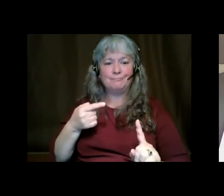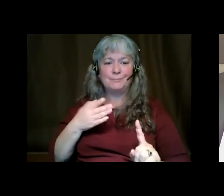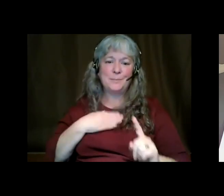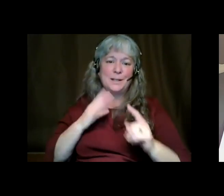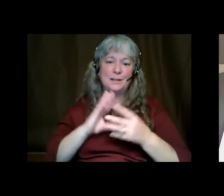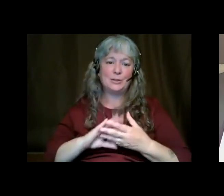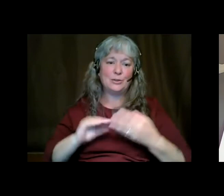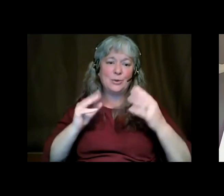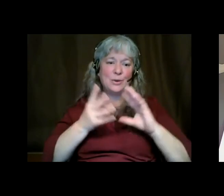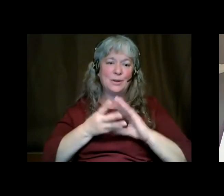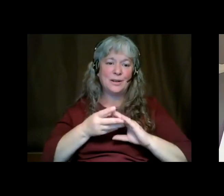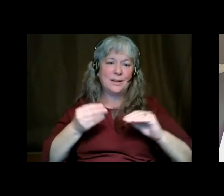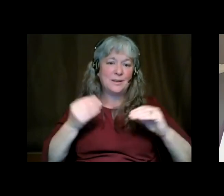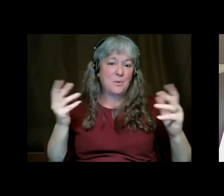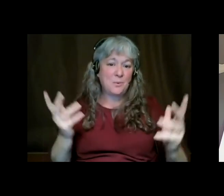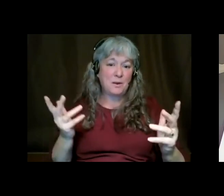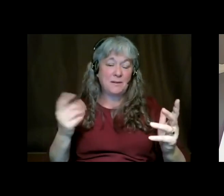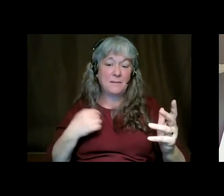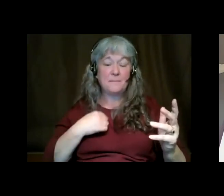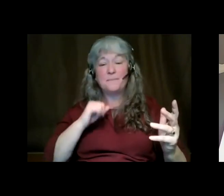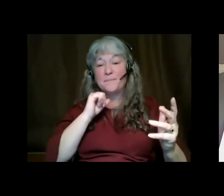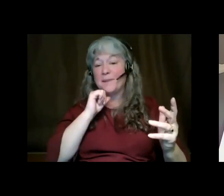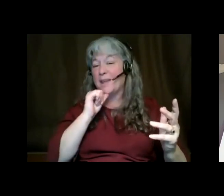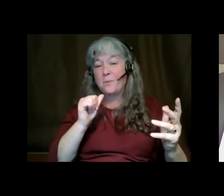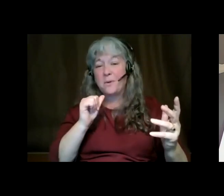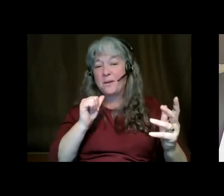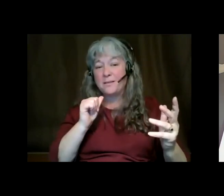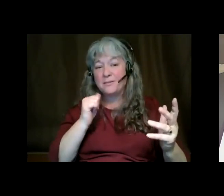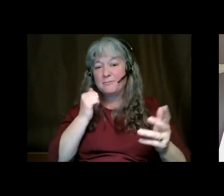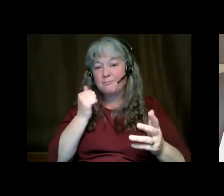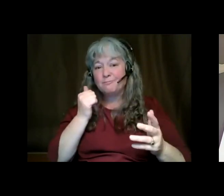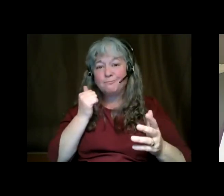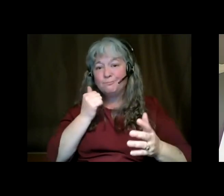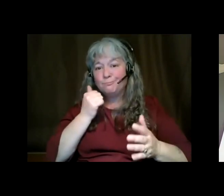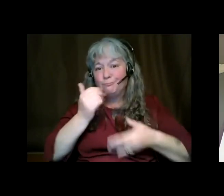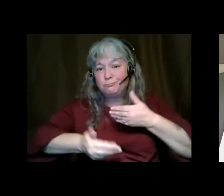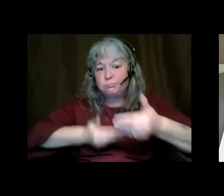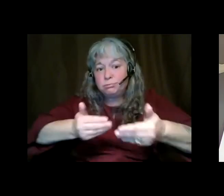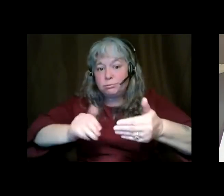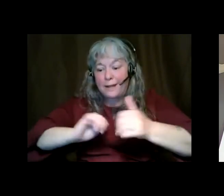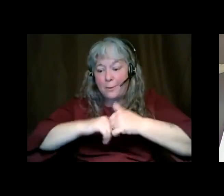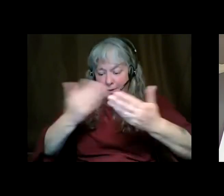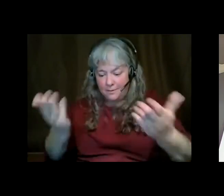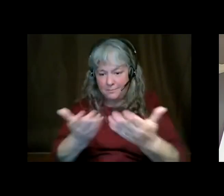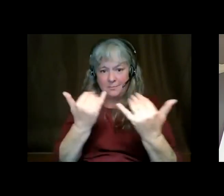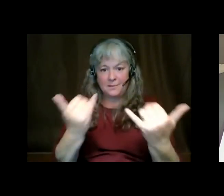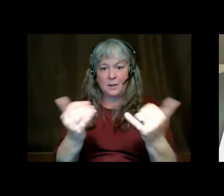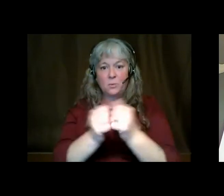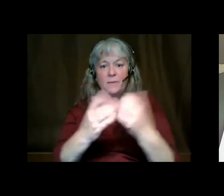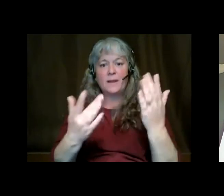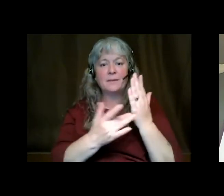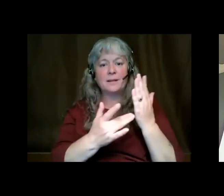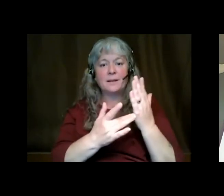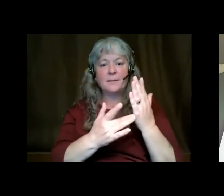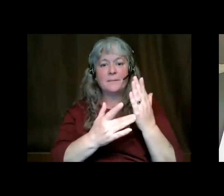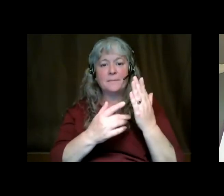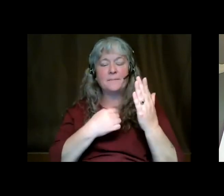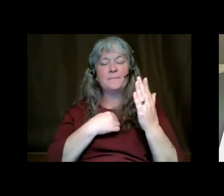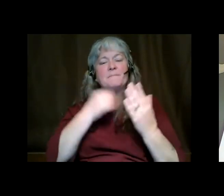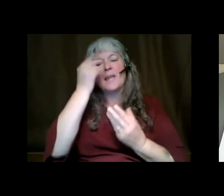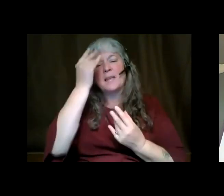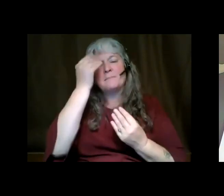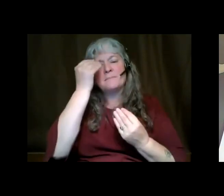that I would not be much of anywhere without technology. I think about technology very